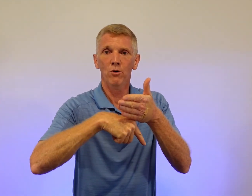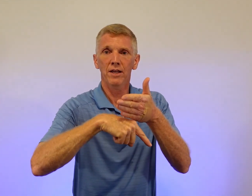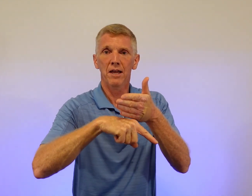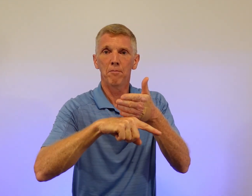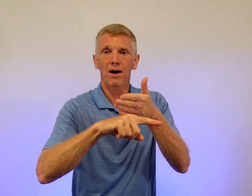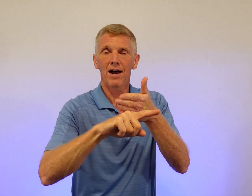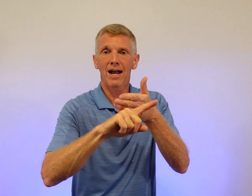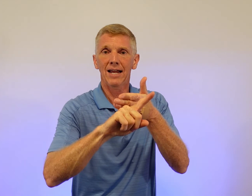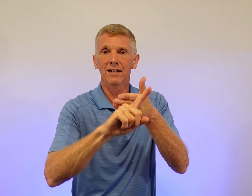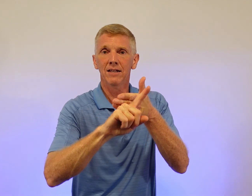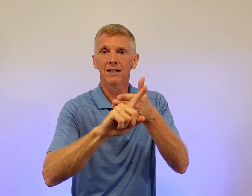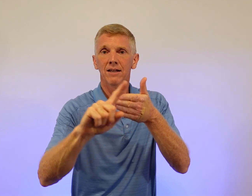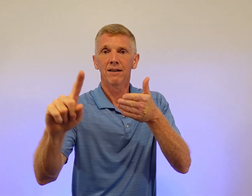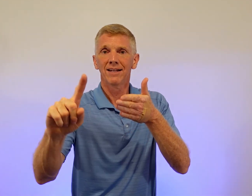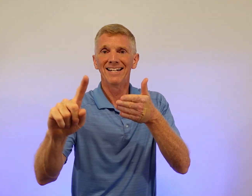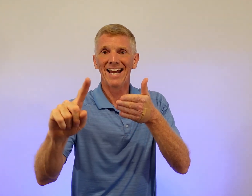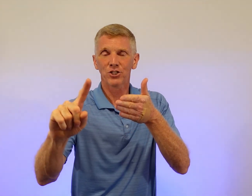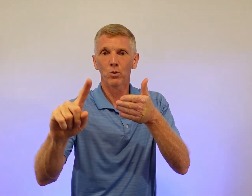and behind next week.